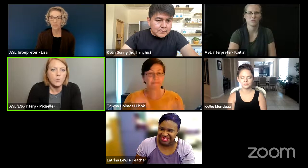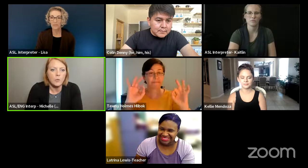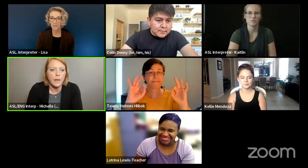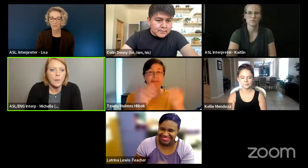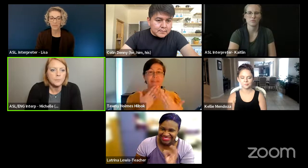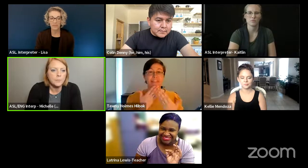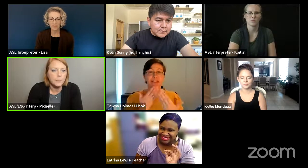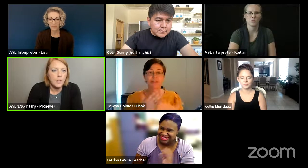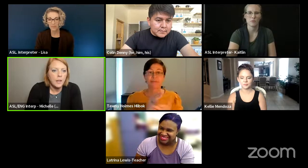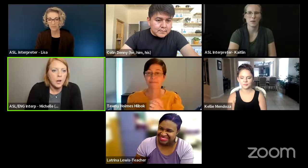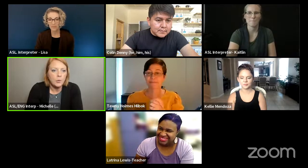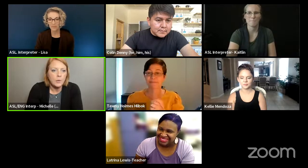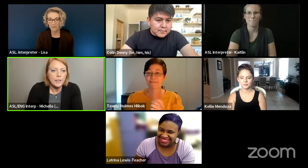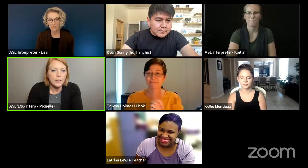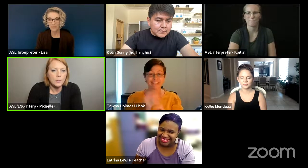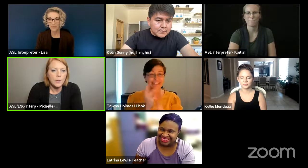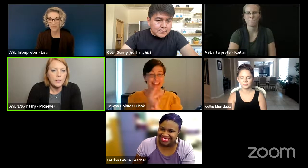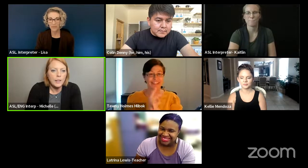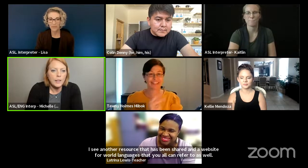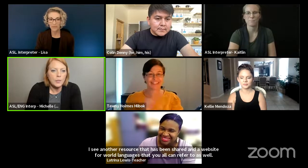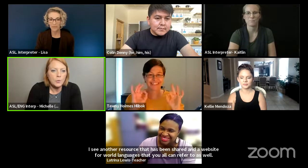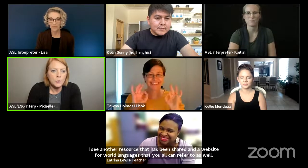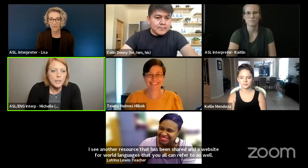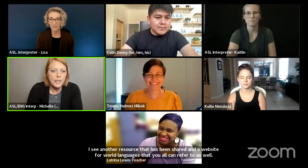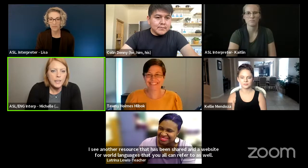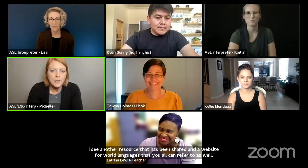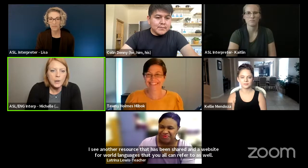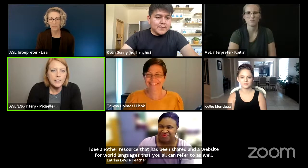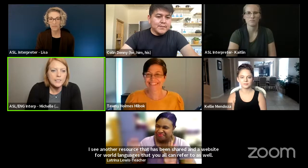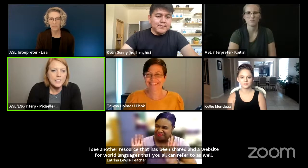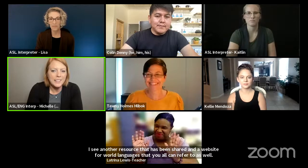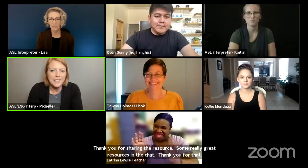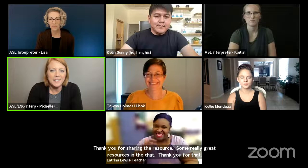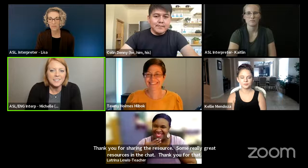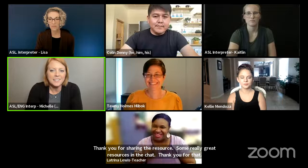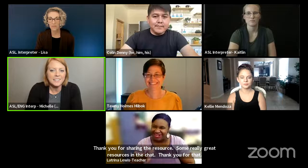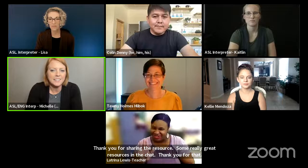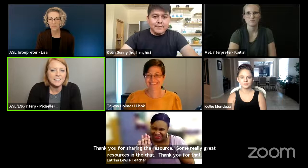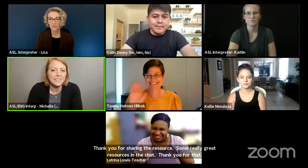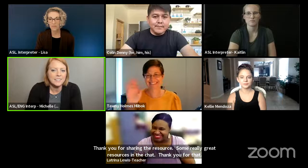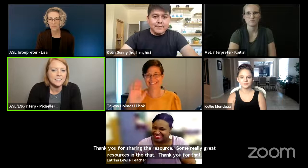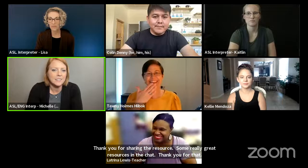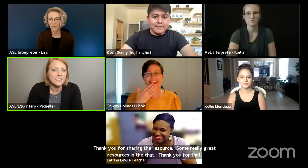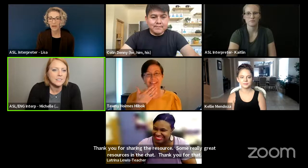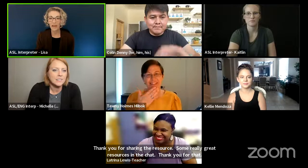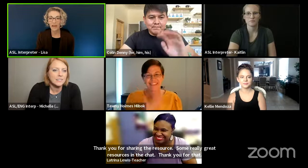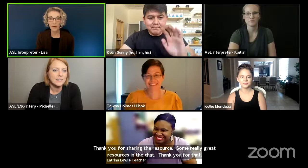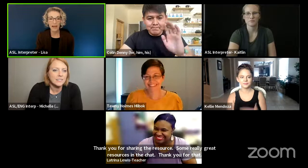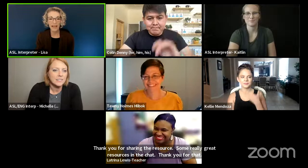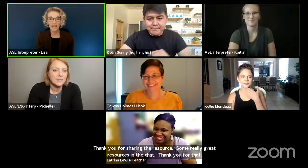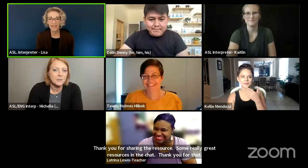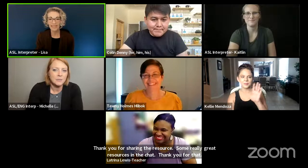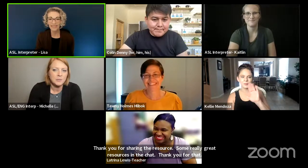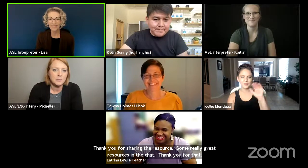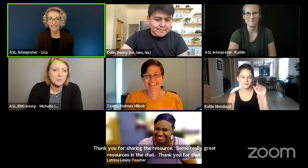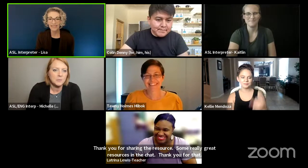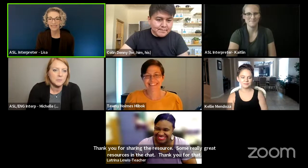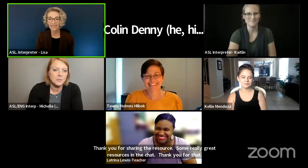chat. Thank you for that. All right. Well, thank you three, and you all can take care. All right.